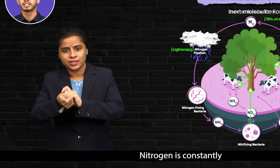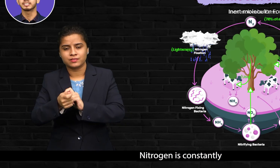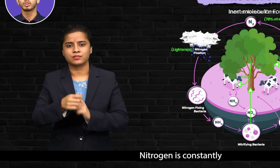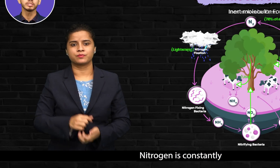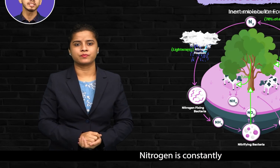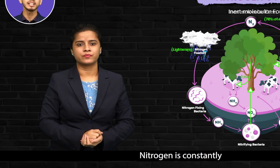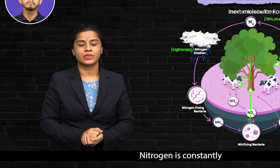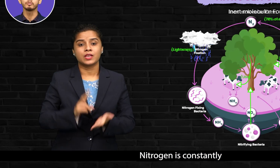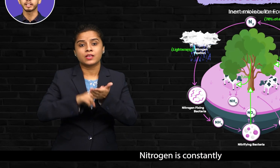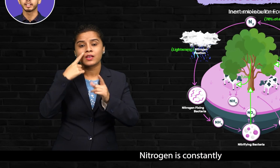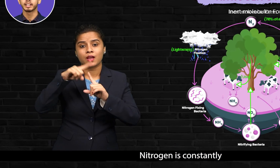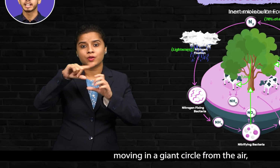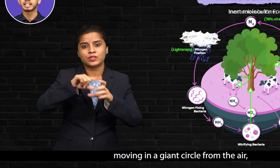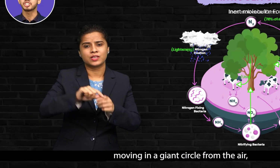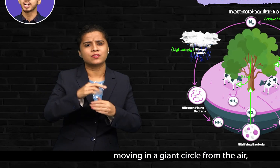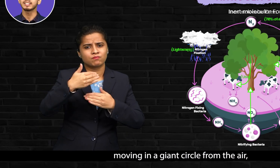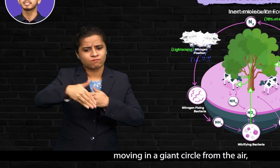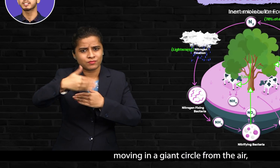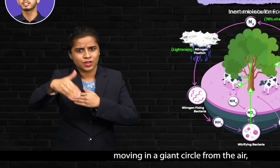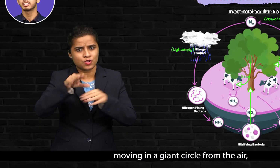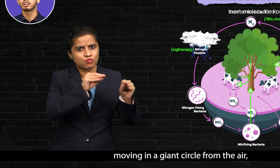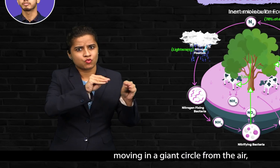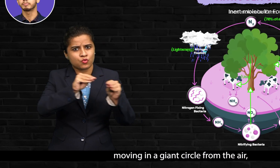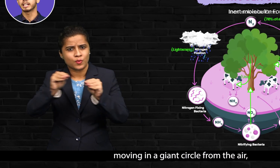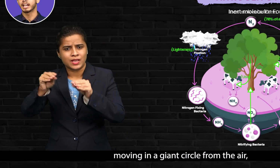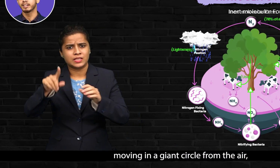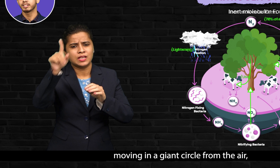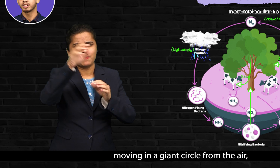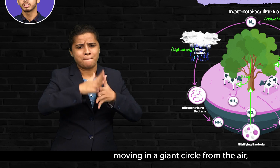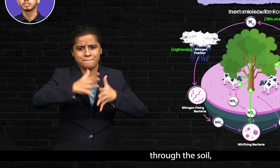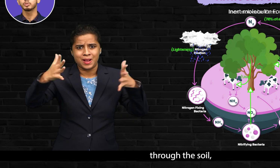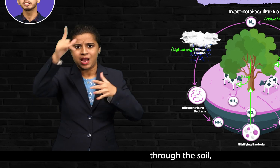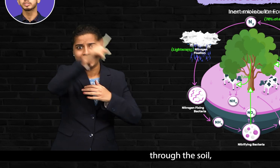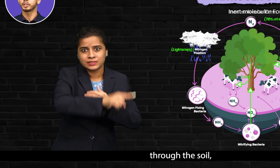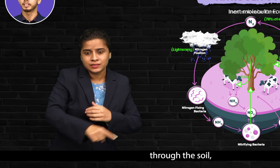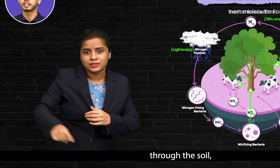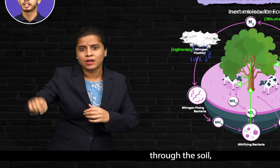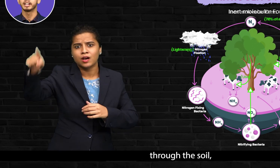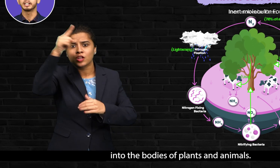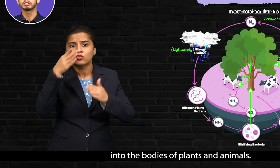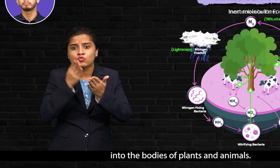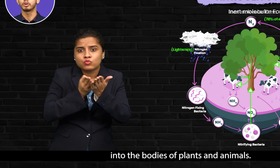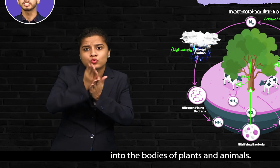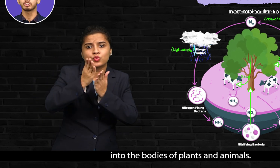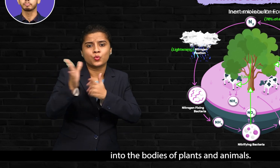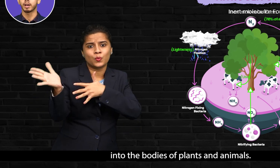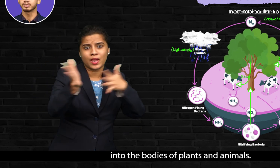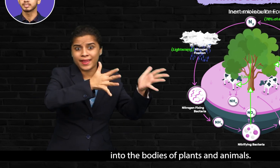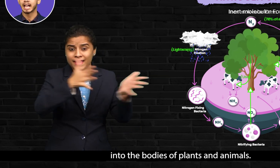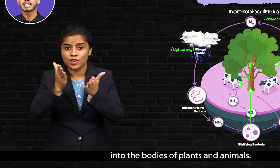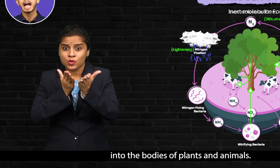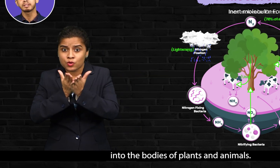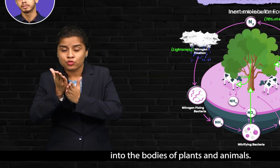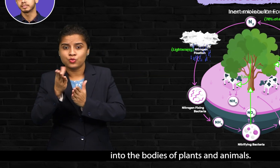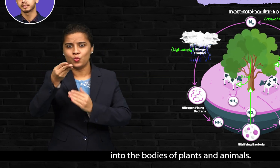Nitrogen is constantly moving in a giant circle from the air through the soil into the bodies of